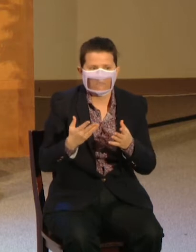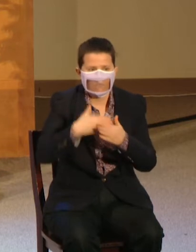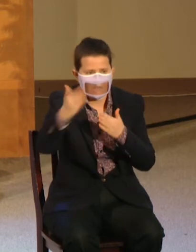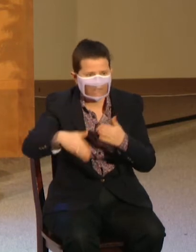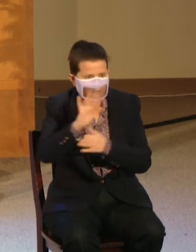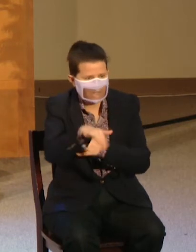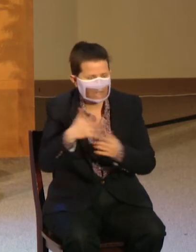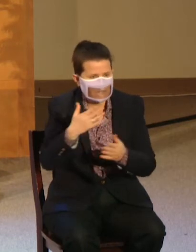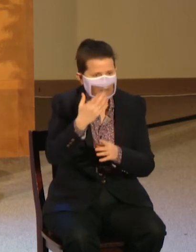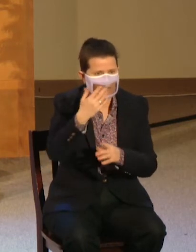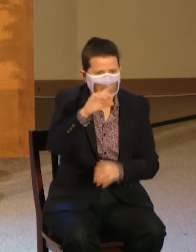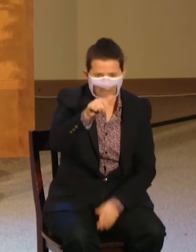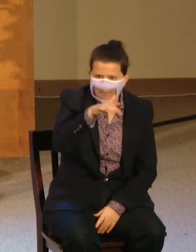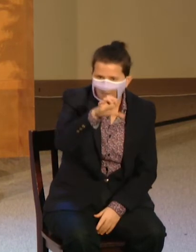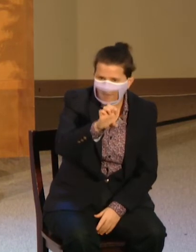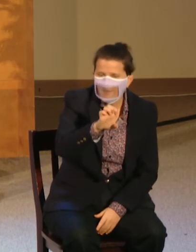awesome?